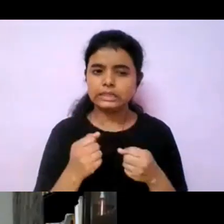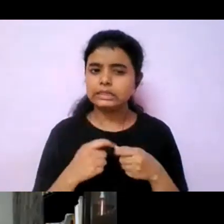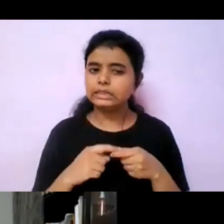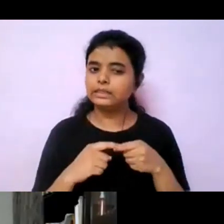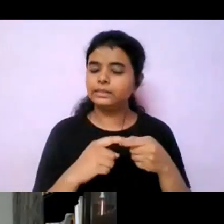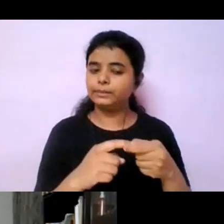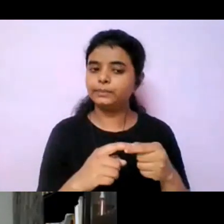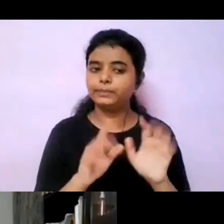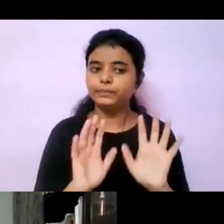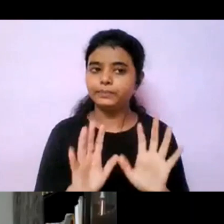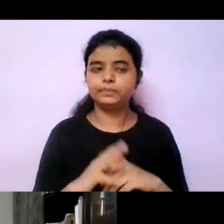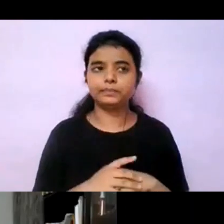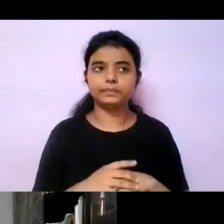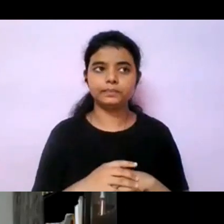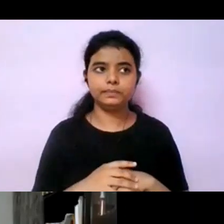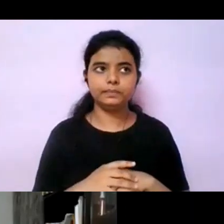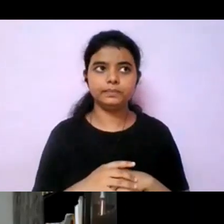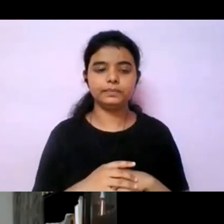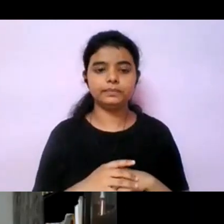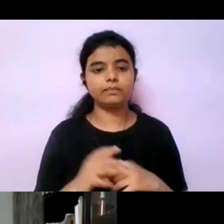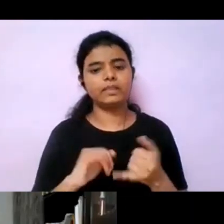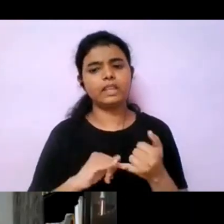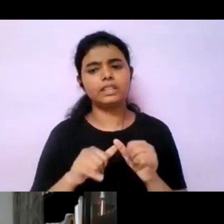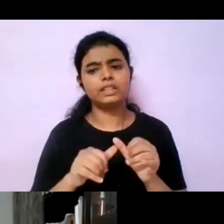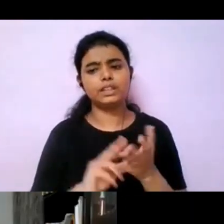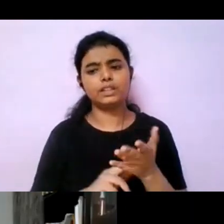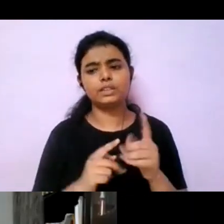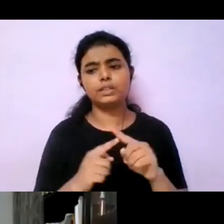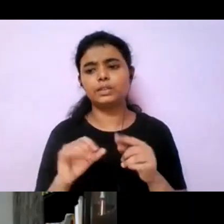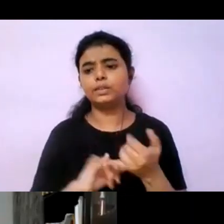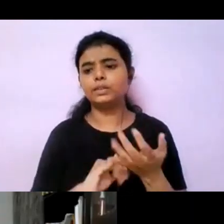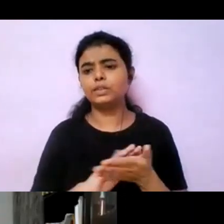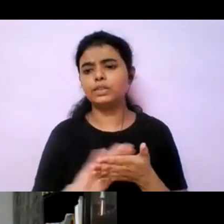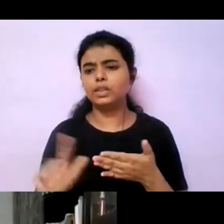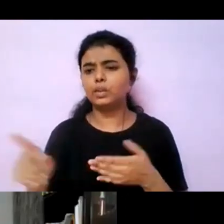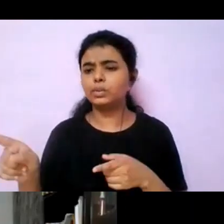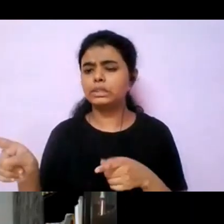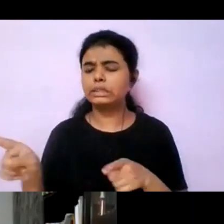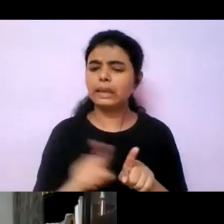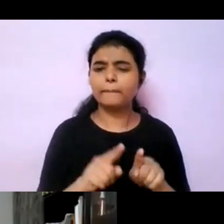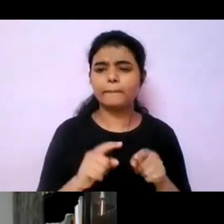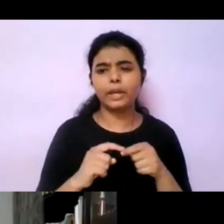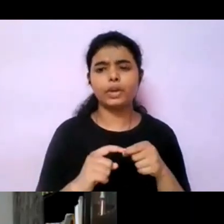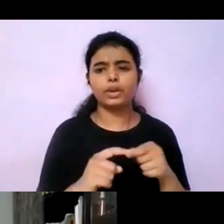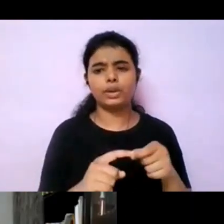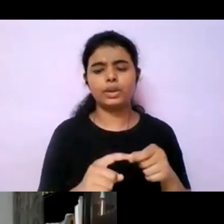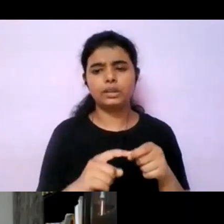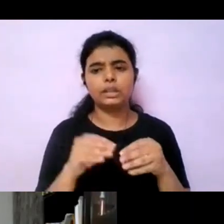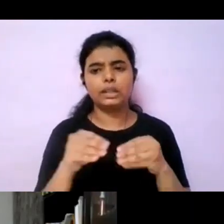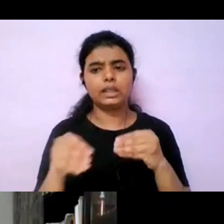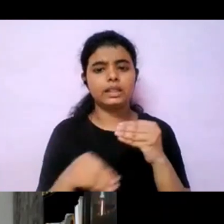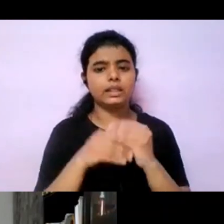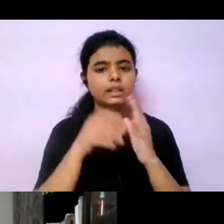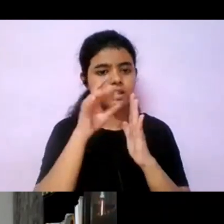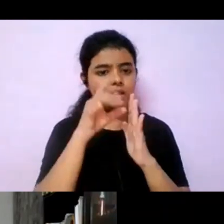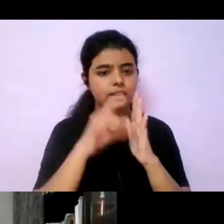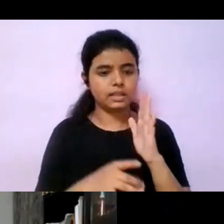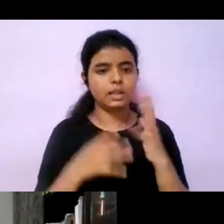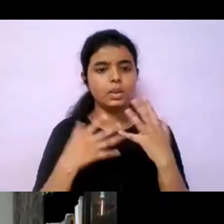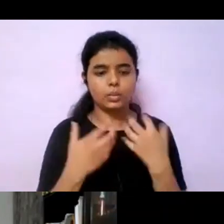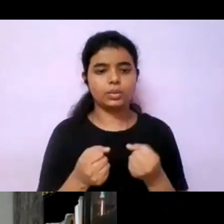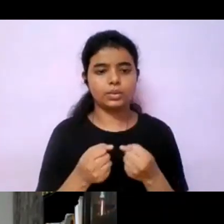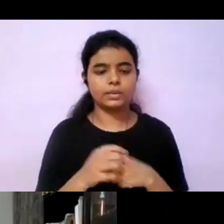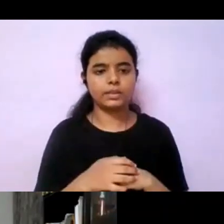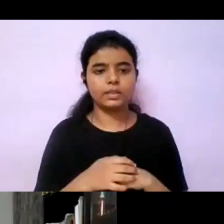question which Santosh posed, and I want to go in details of it.